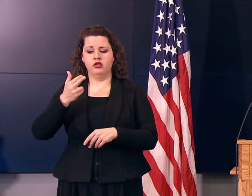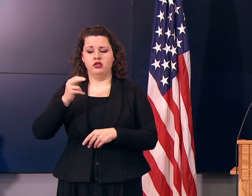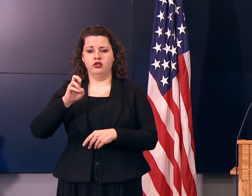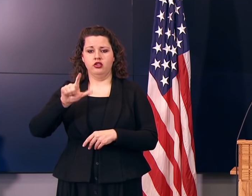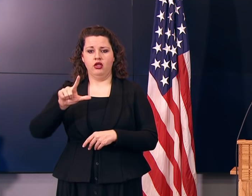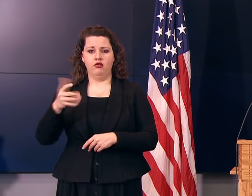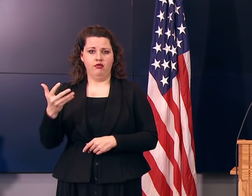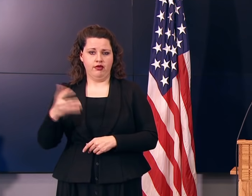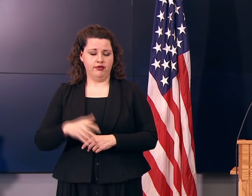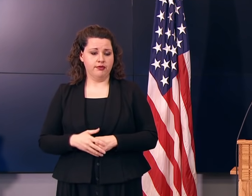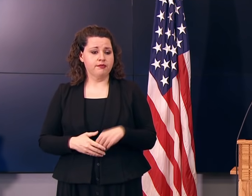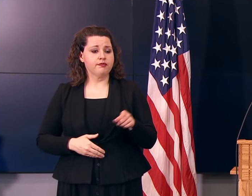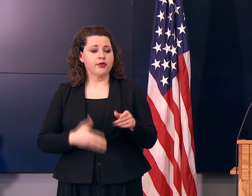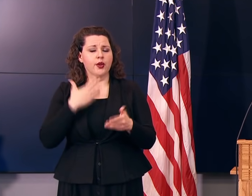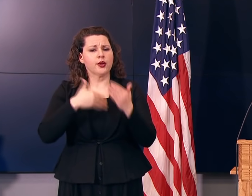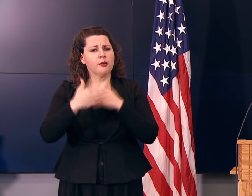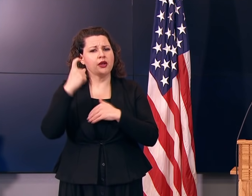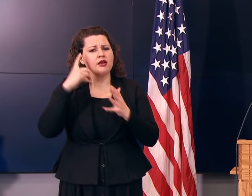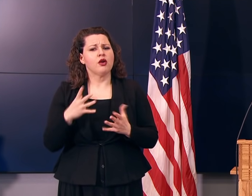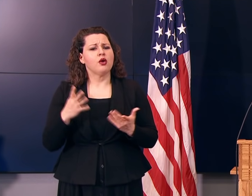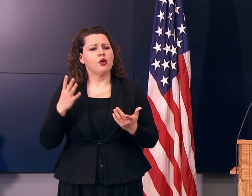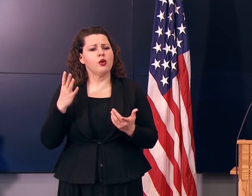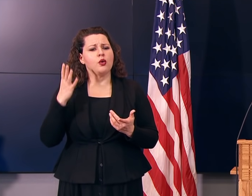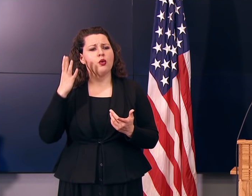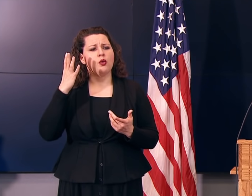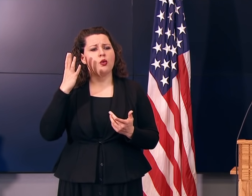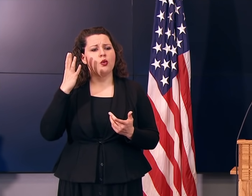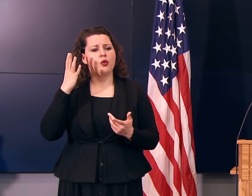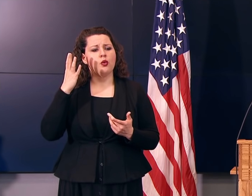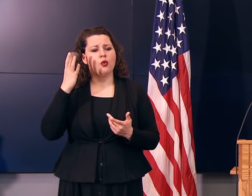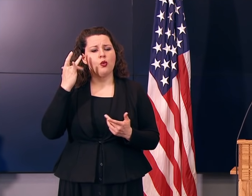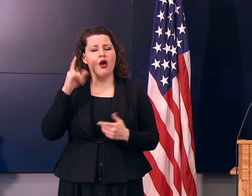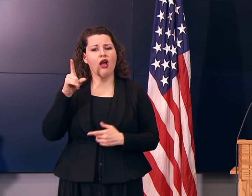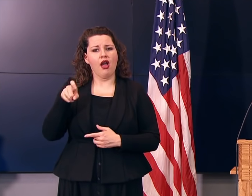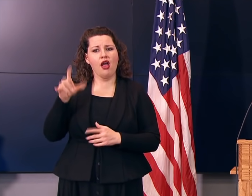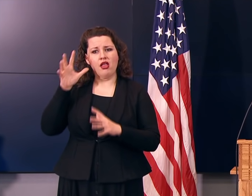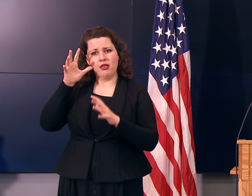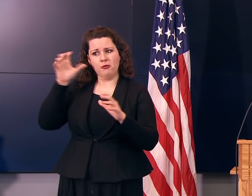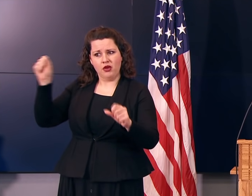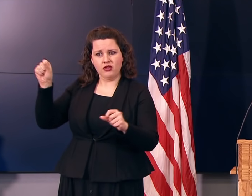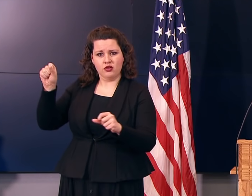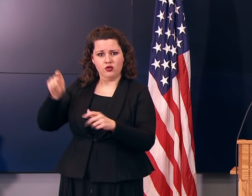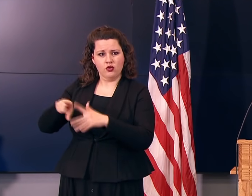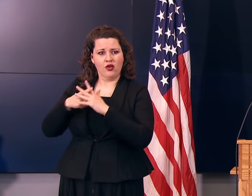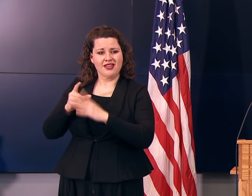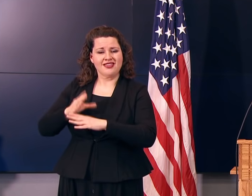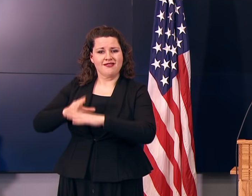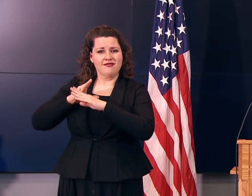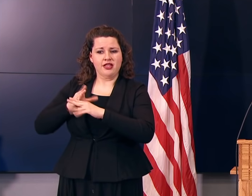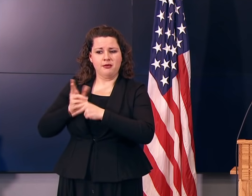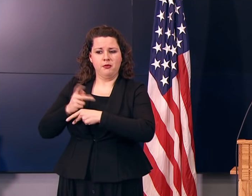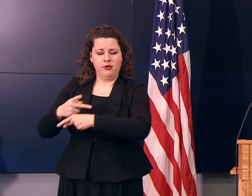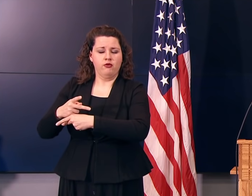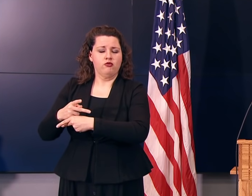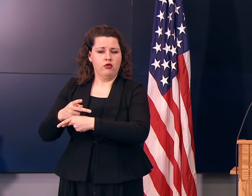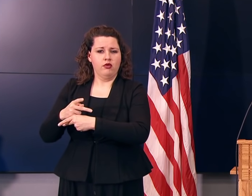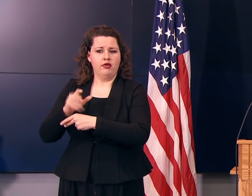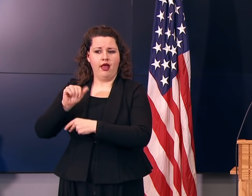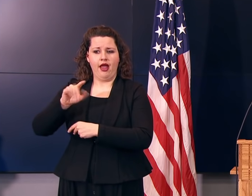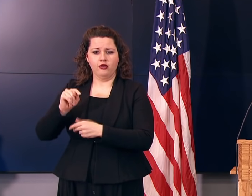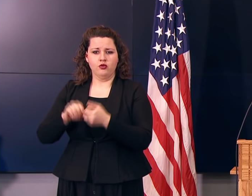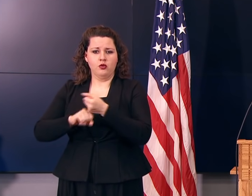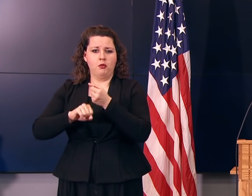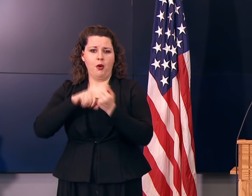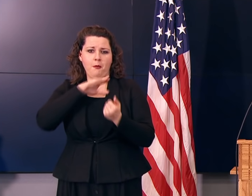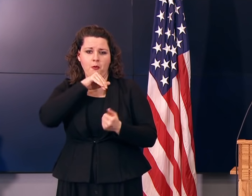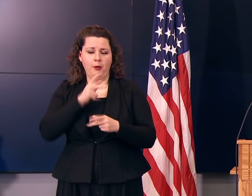morning, Governor. Why do you think it's necessary for the president to invoke the Defense Production Act to help pork producers? Because of